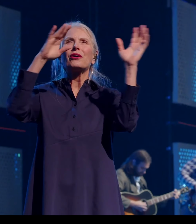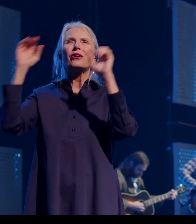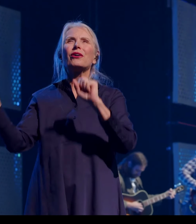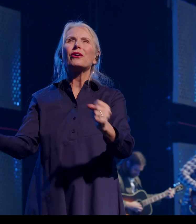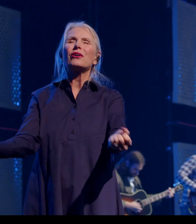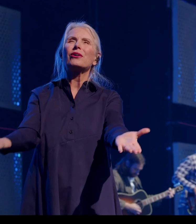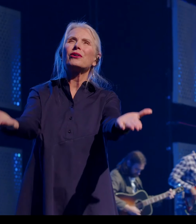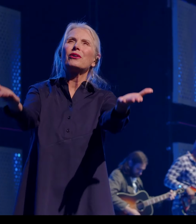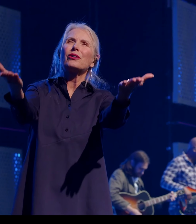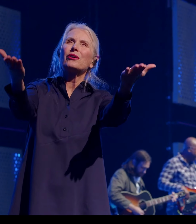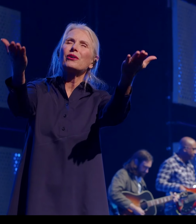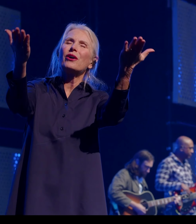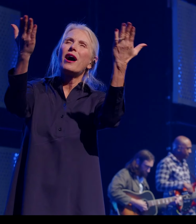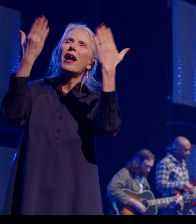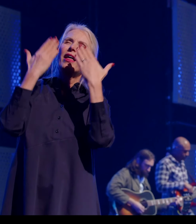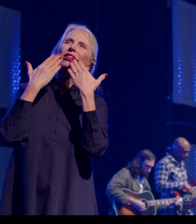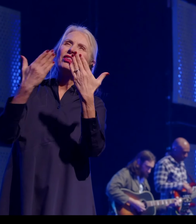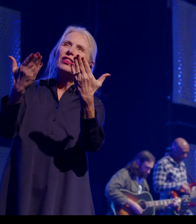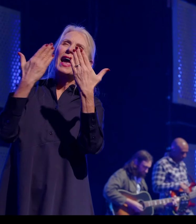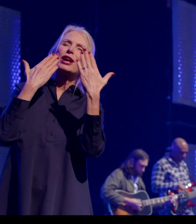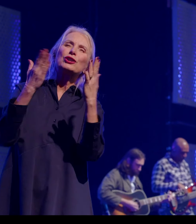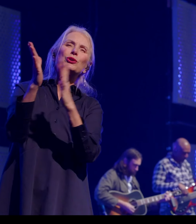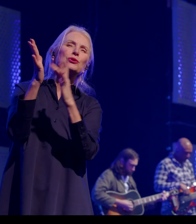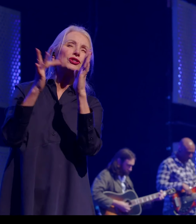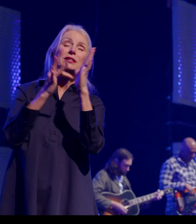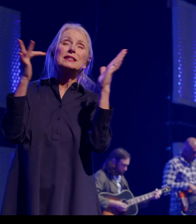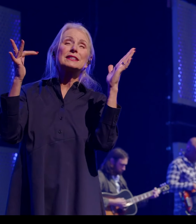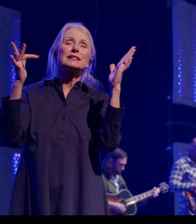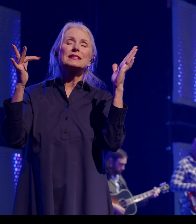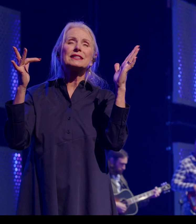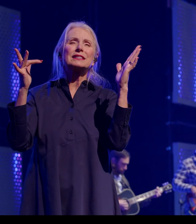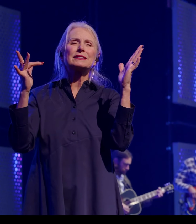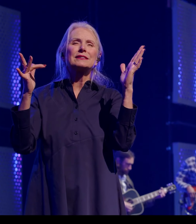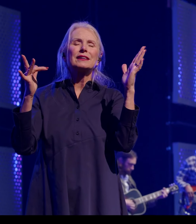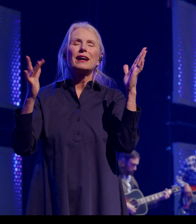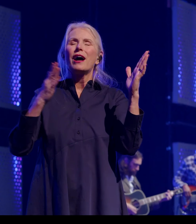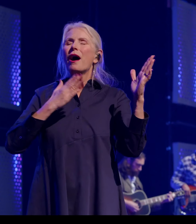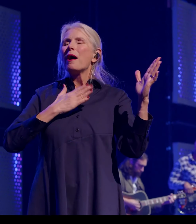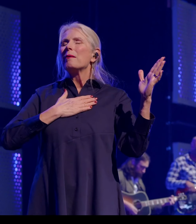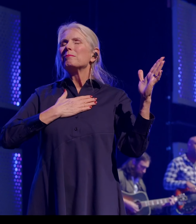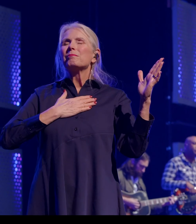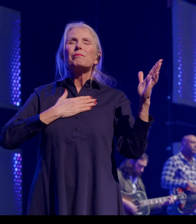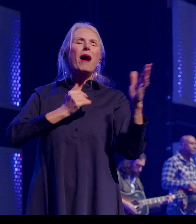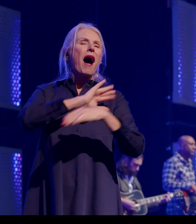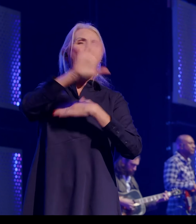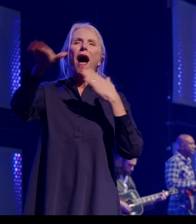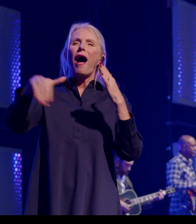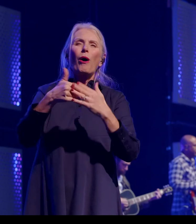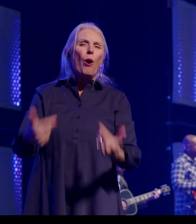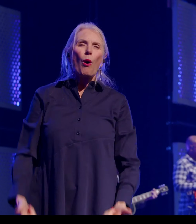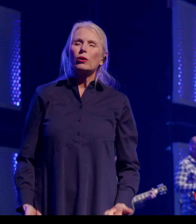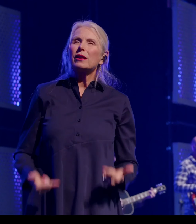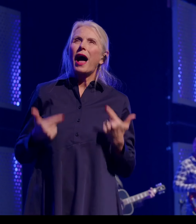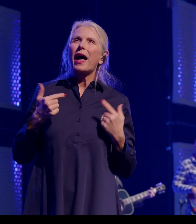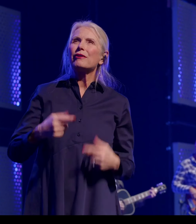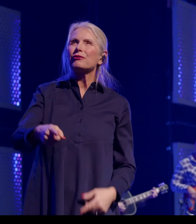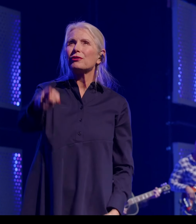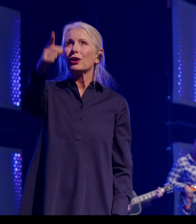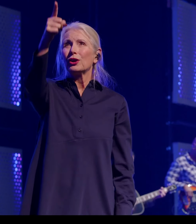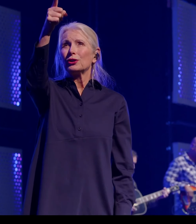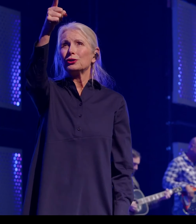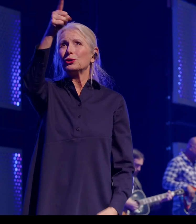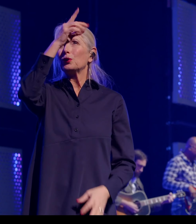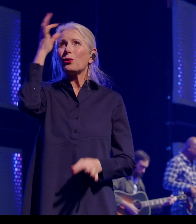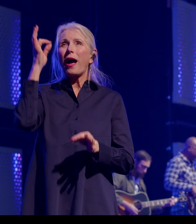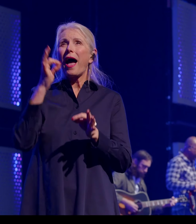Thank you, Jesus. This whole my life, you have been faithful.